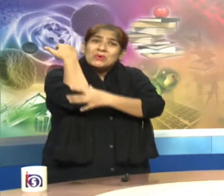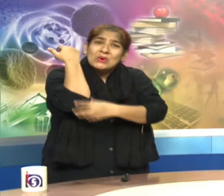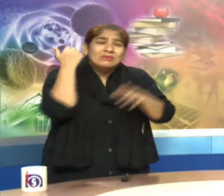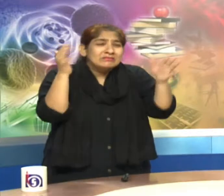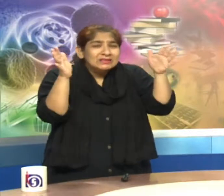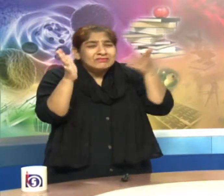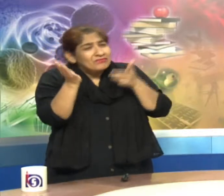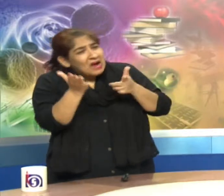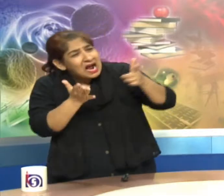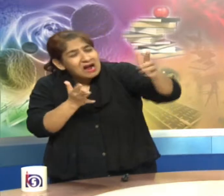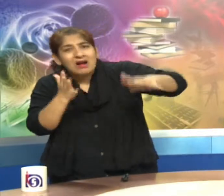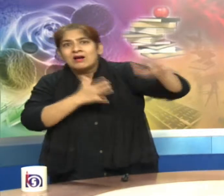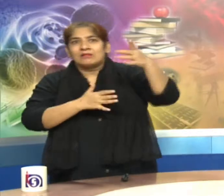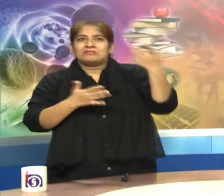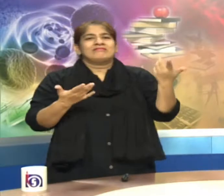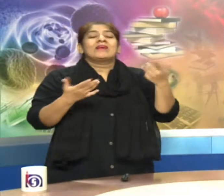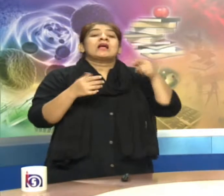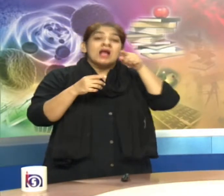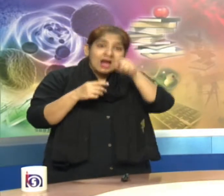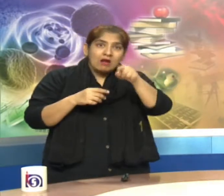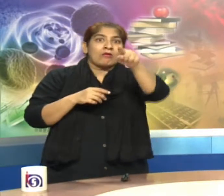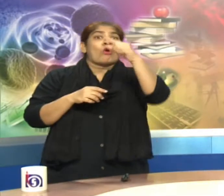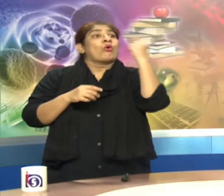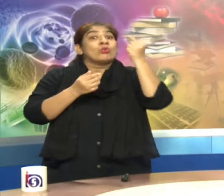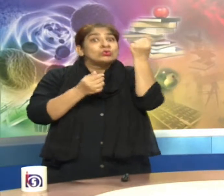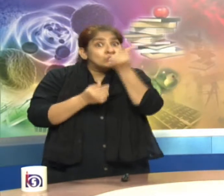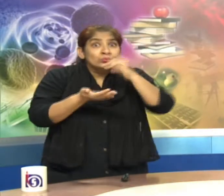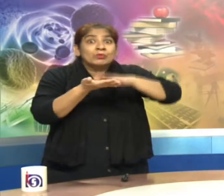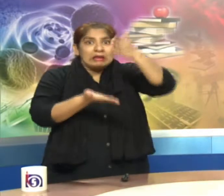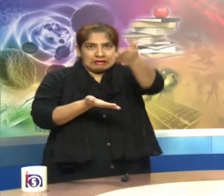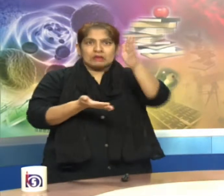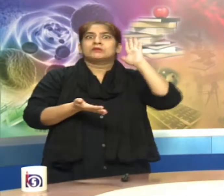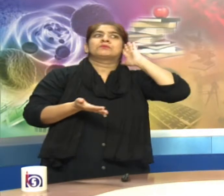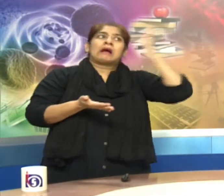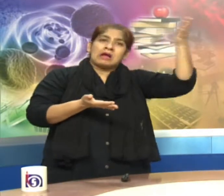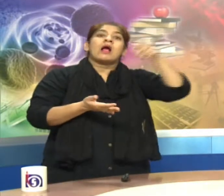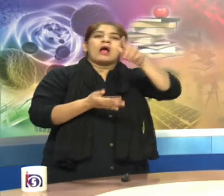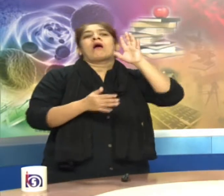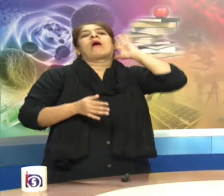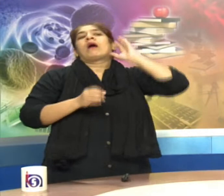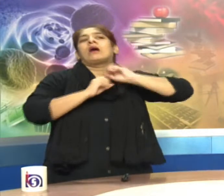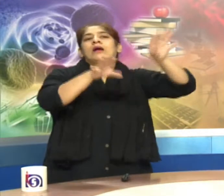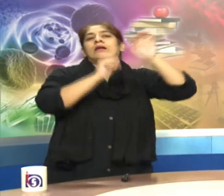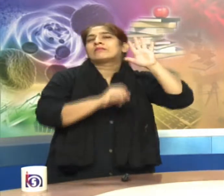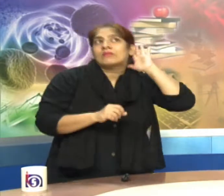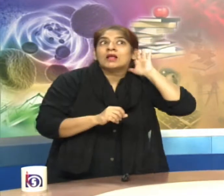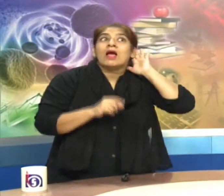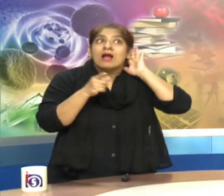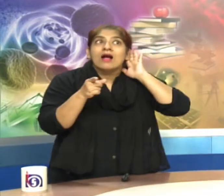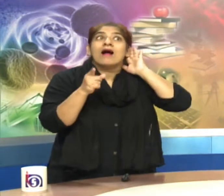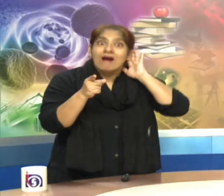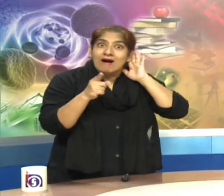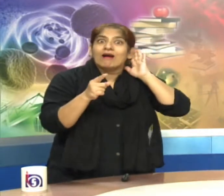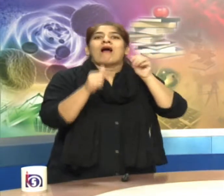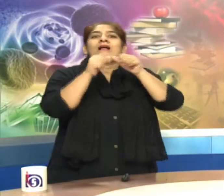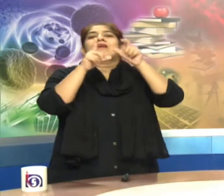have TV because of their economic conditions. So they all can afford radio easily.